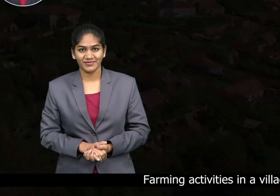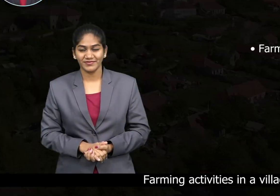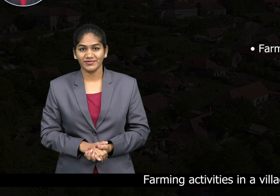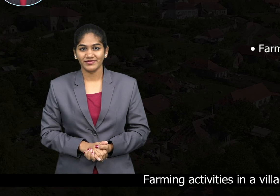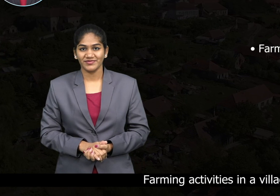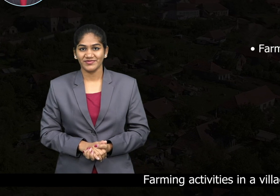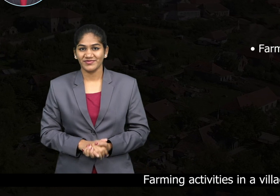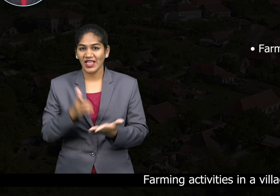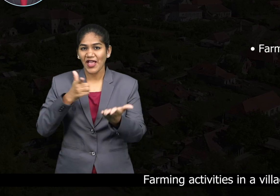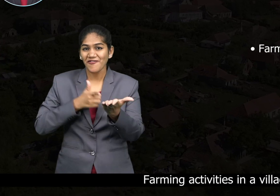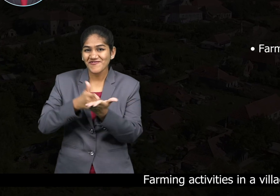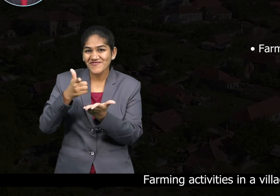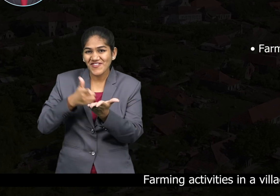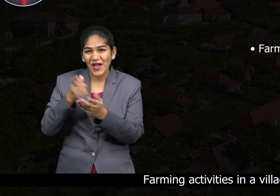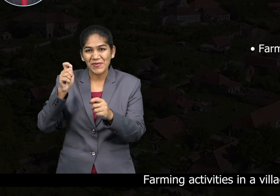farming activities in a village.